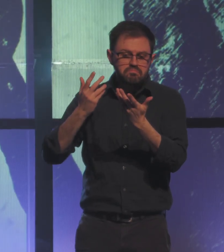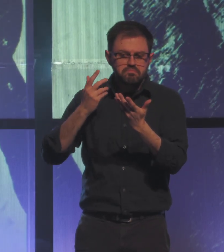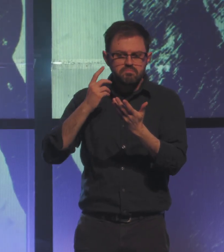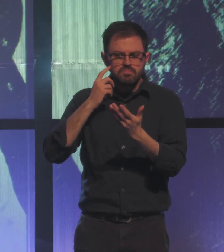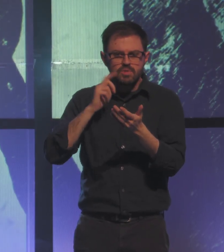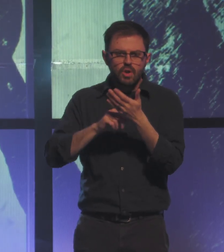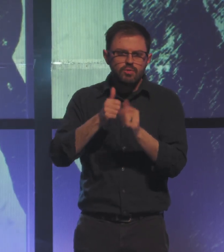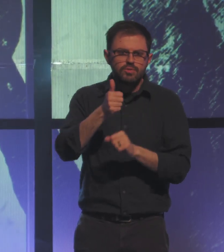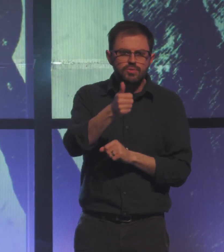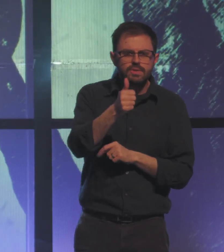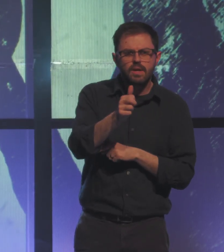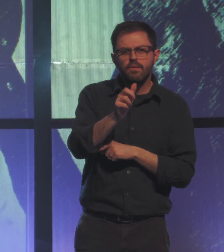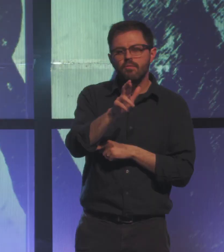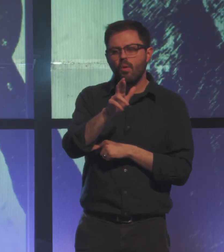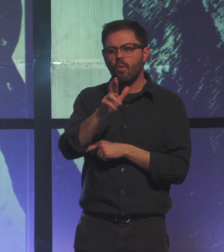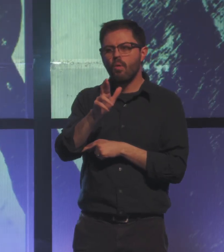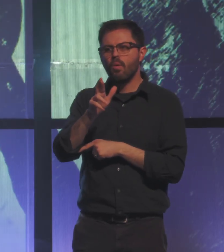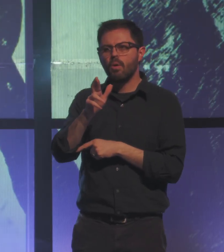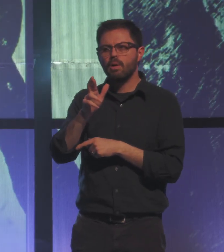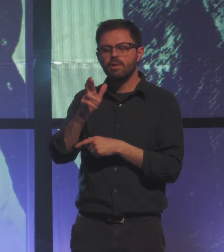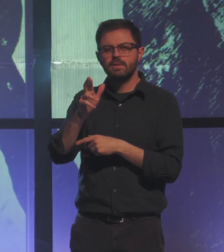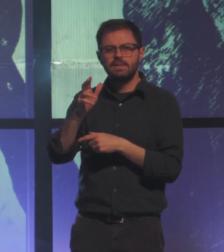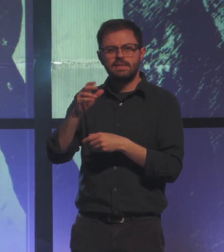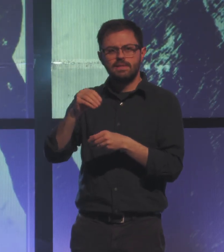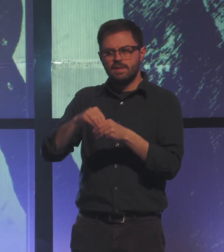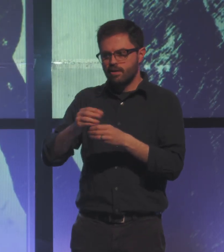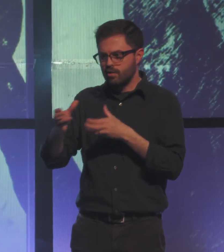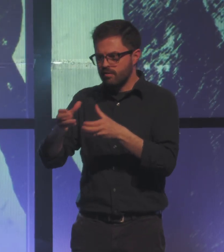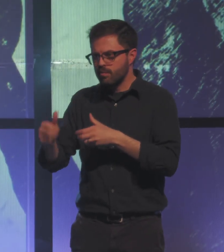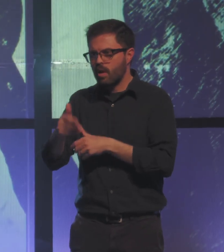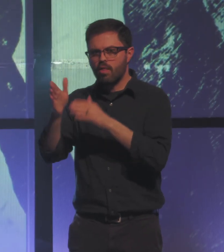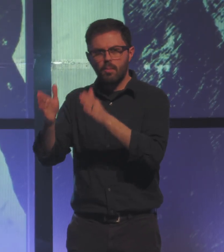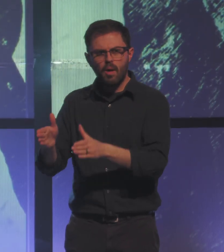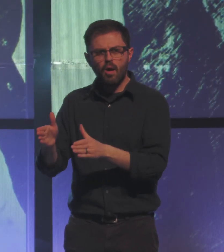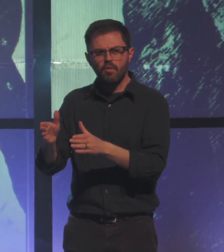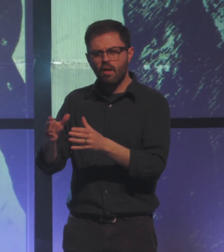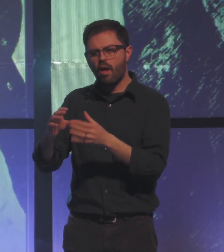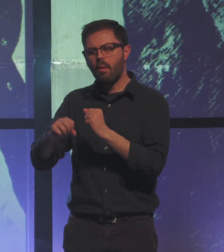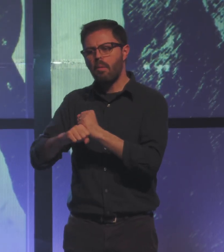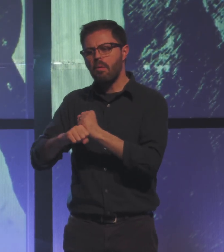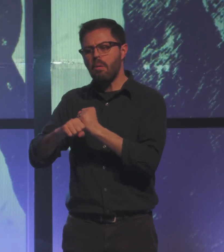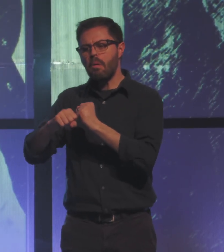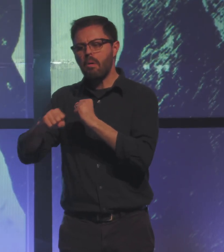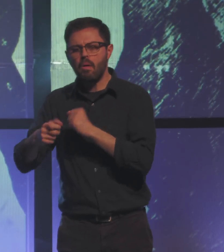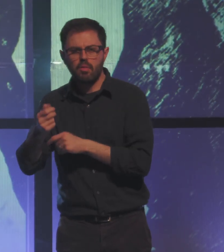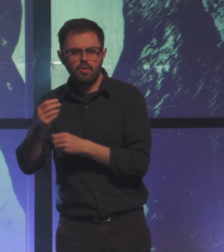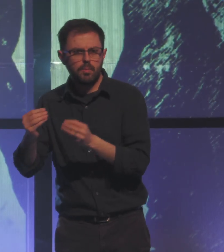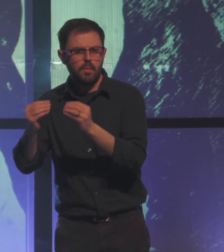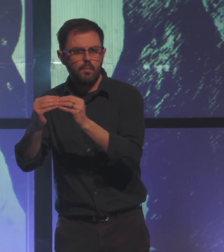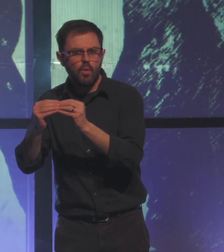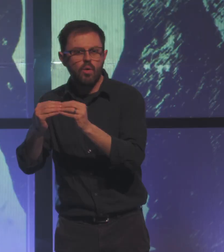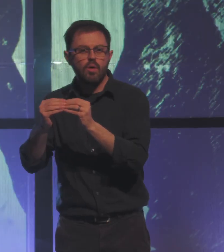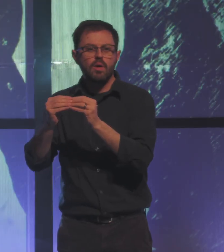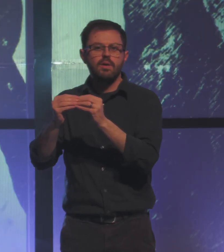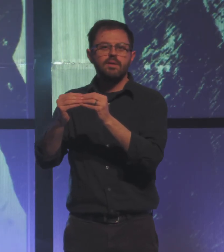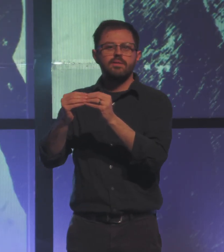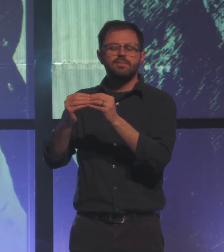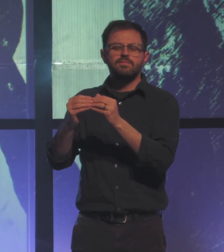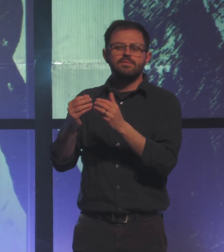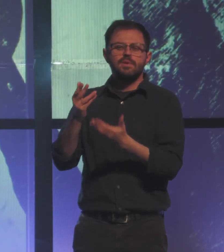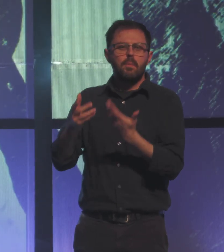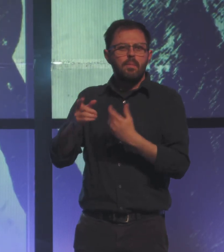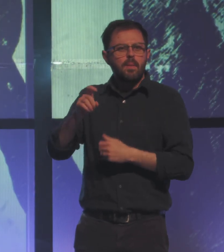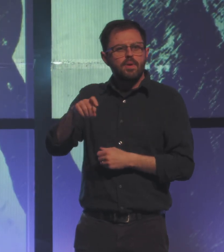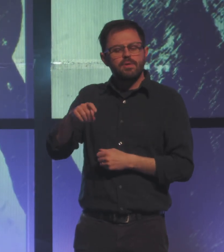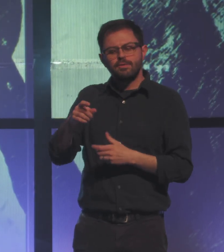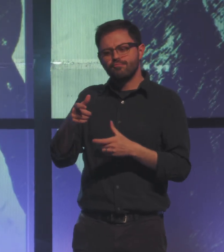in a conversation just a little bit longer. Maybe it's asking the deeper questions. Maybe it's listening without just trying to fix.